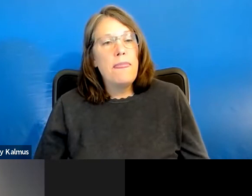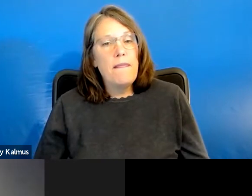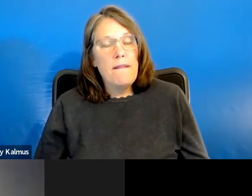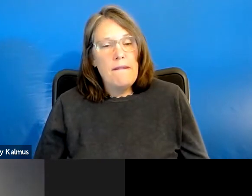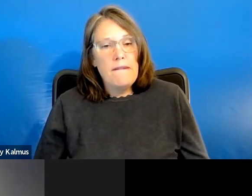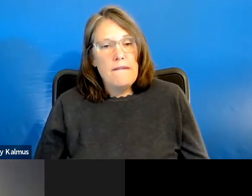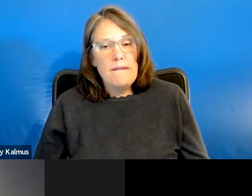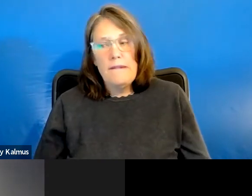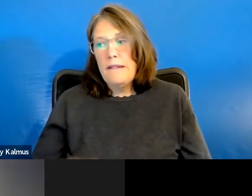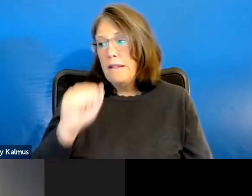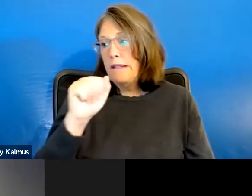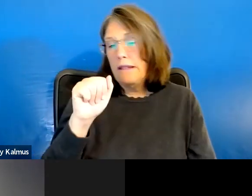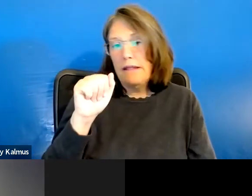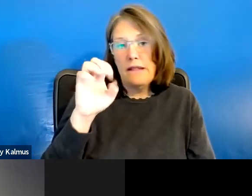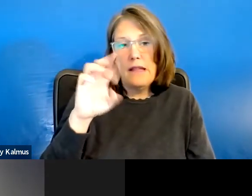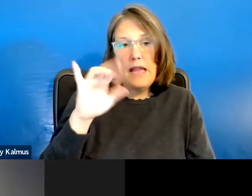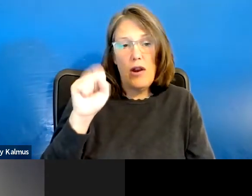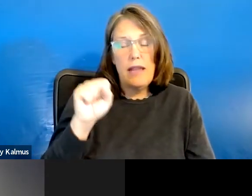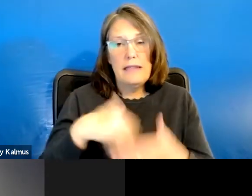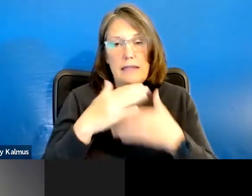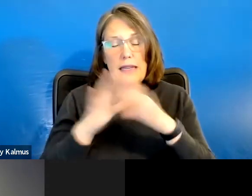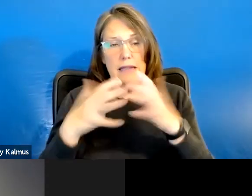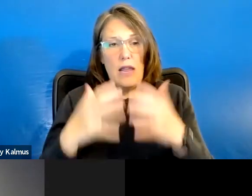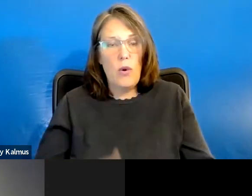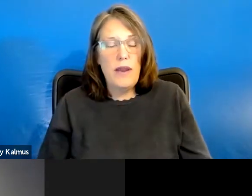So Arius, you get to pick the next category.